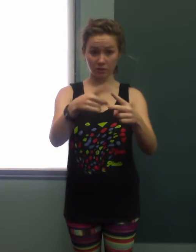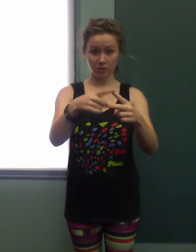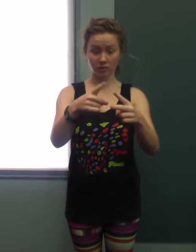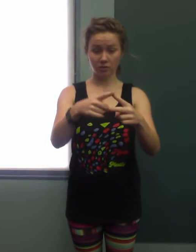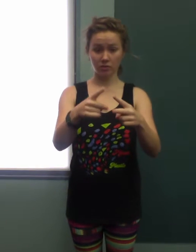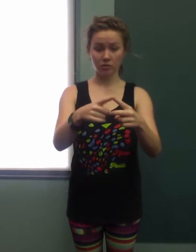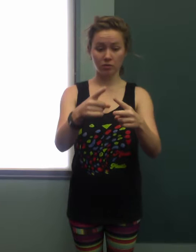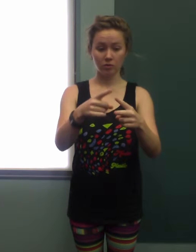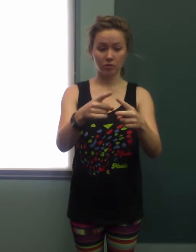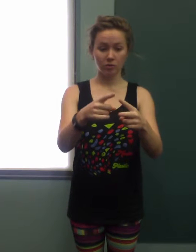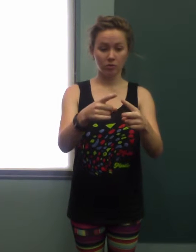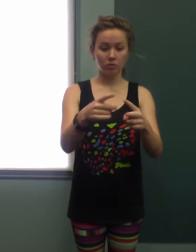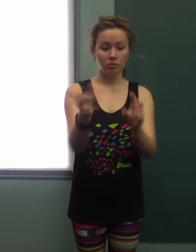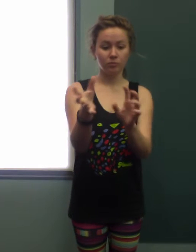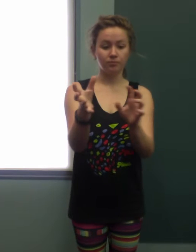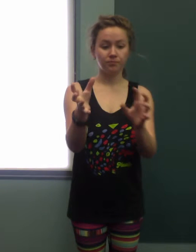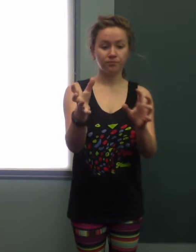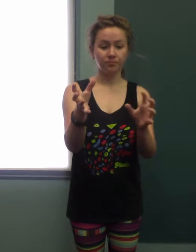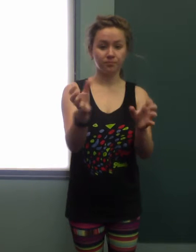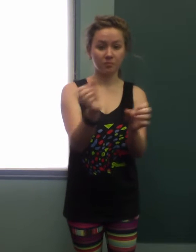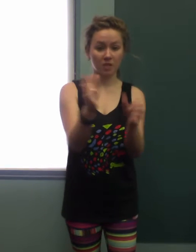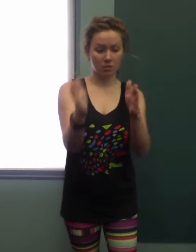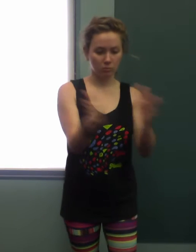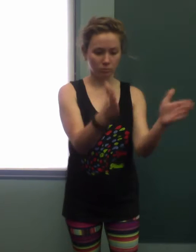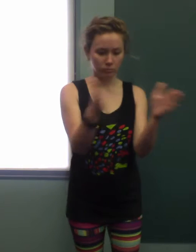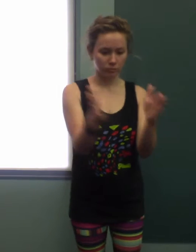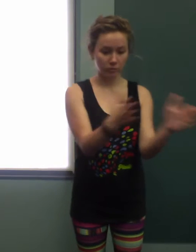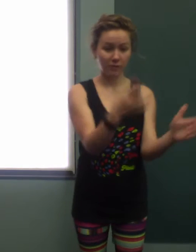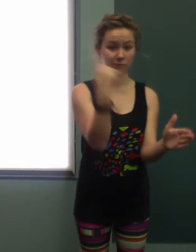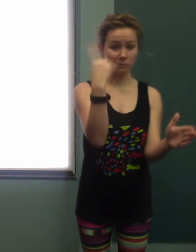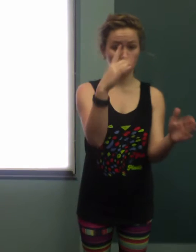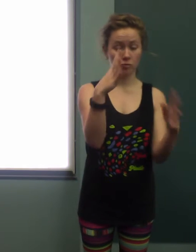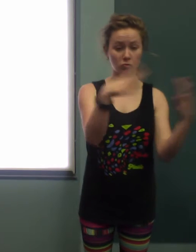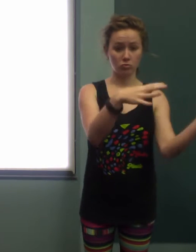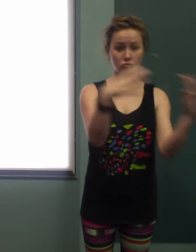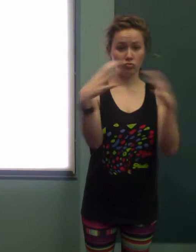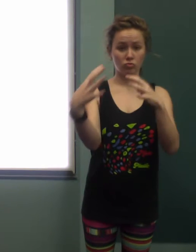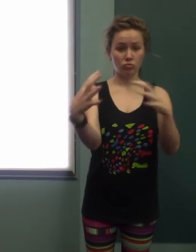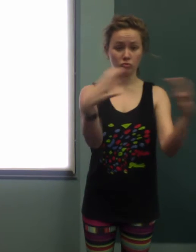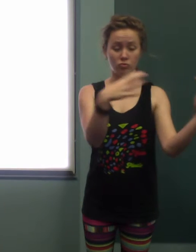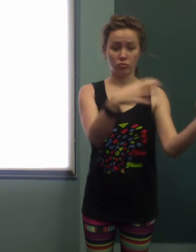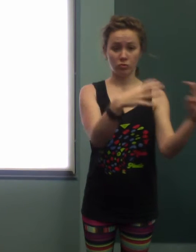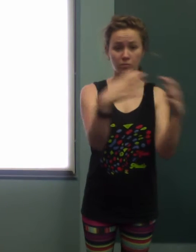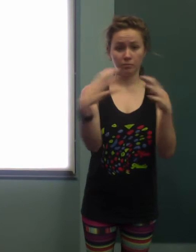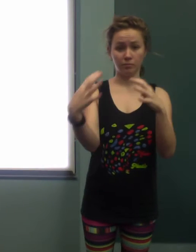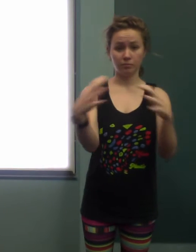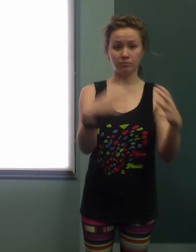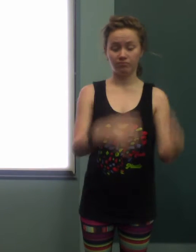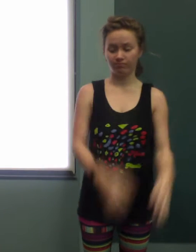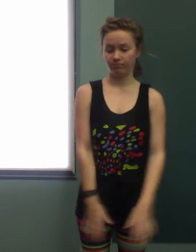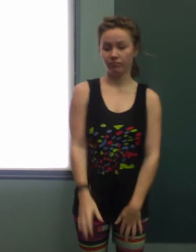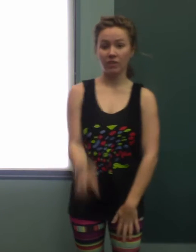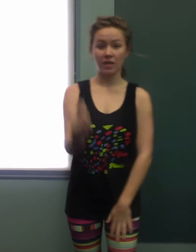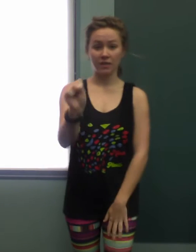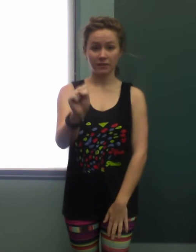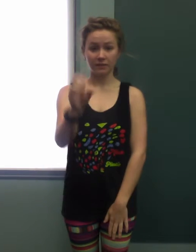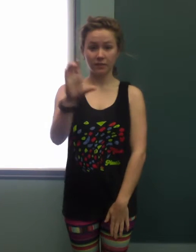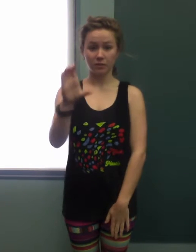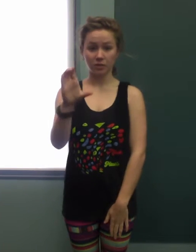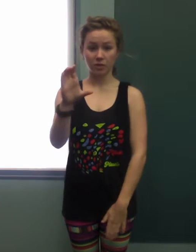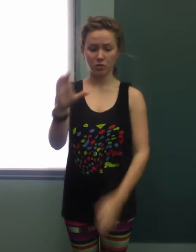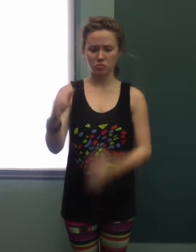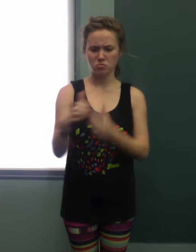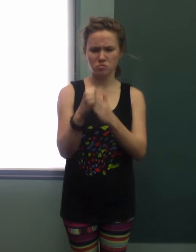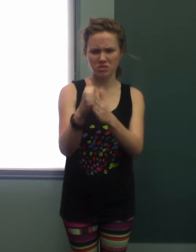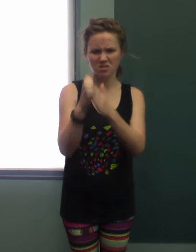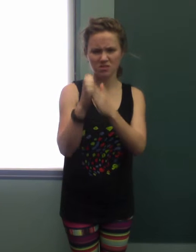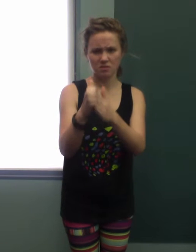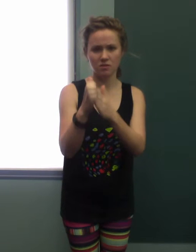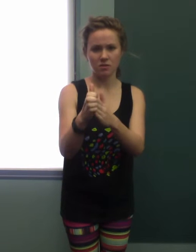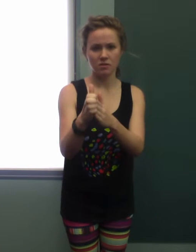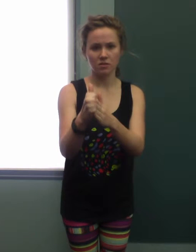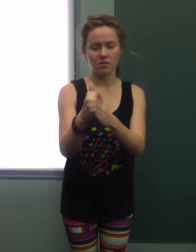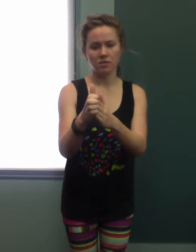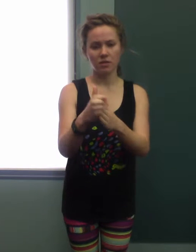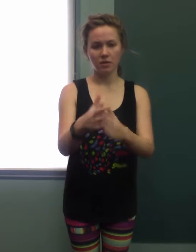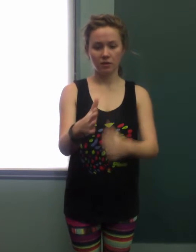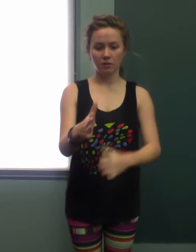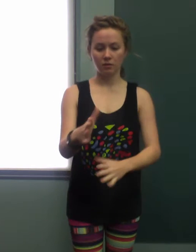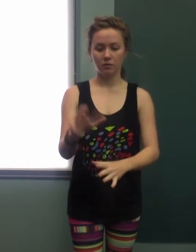as imminent on his presidential agenda. South Carolina led the South in seceding first. The